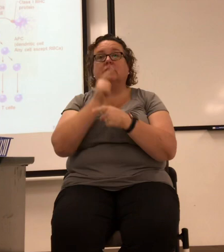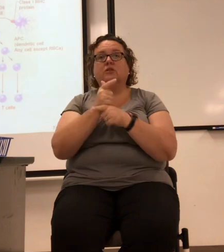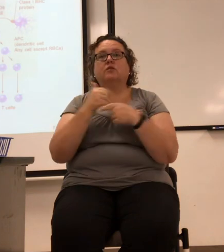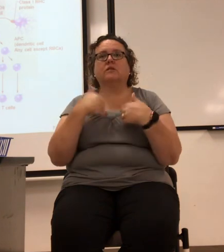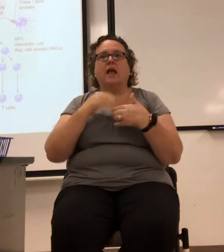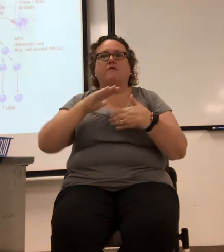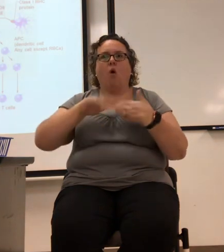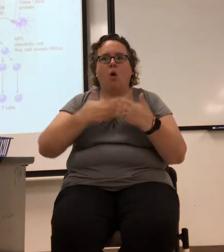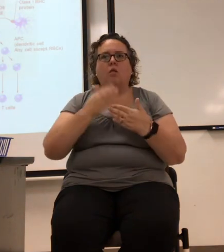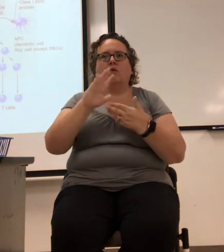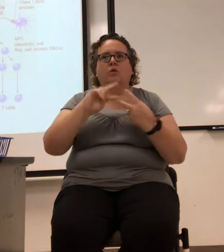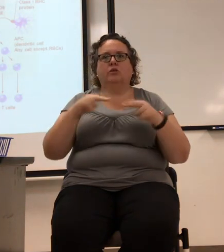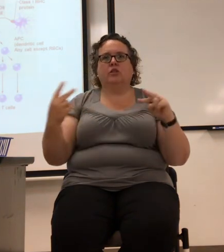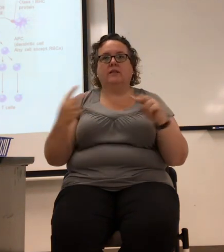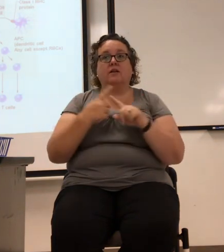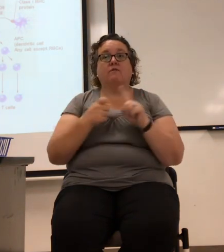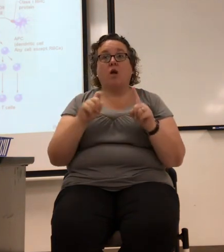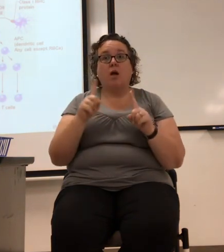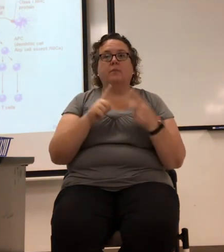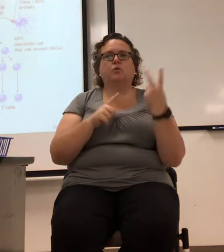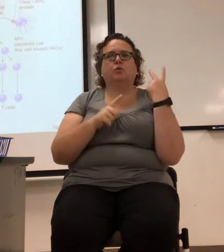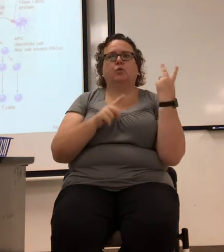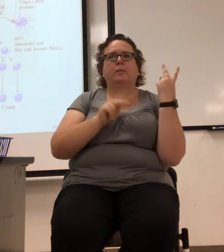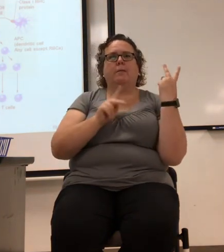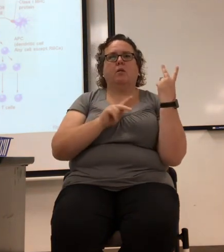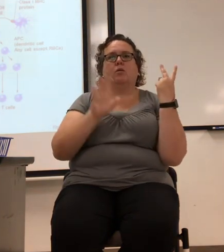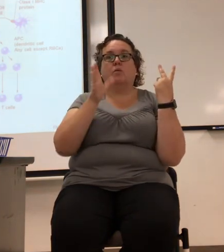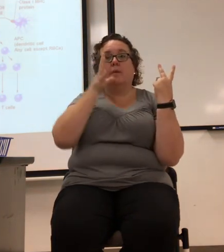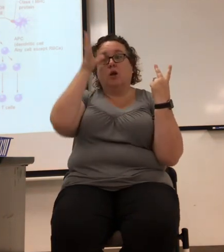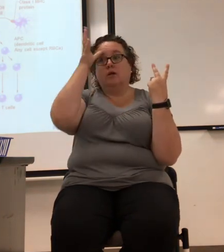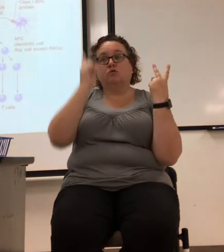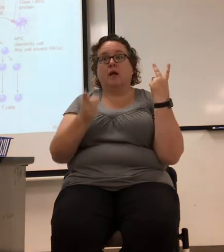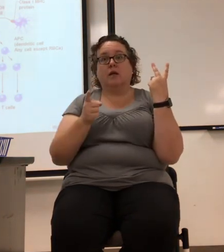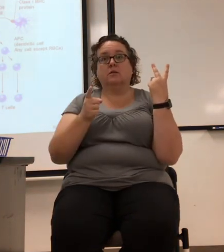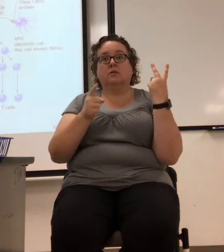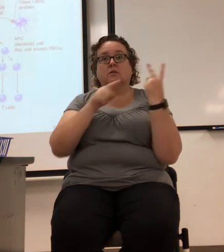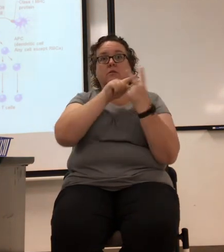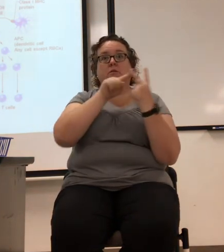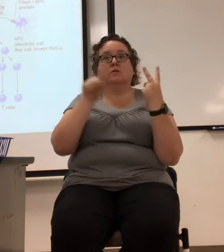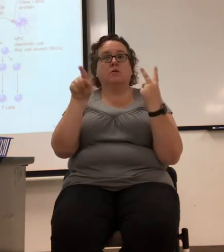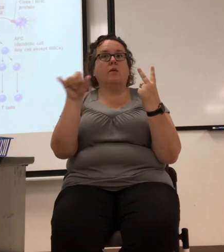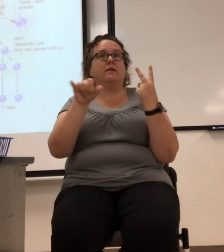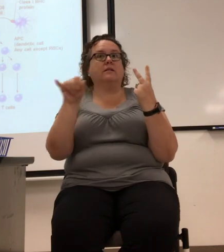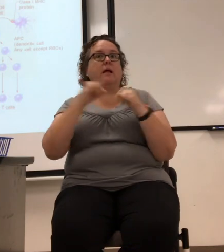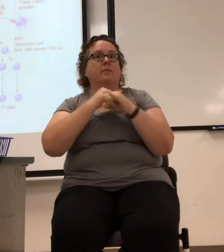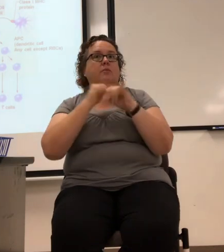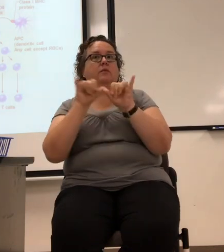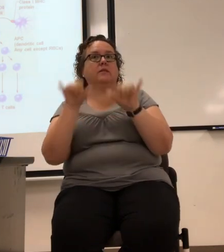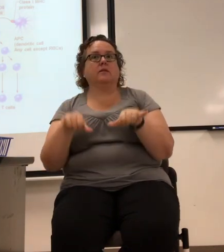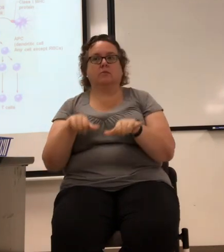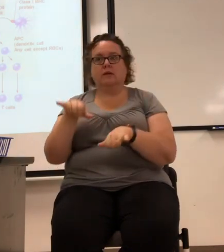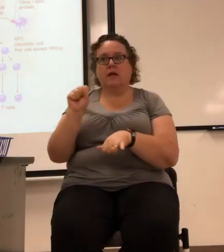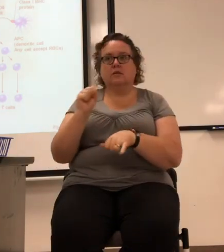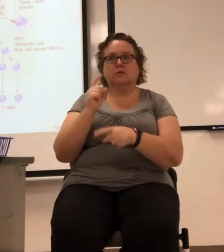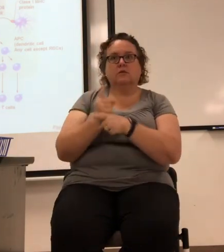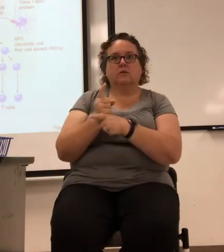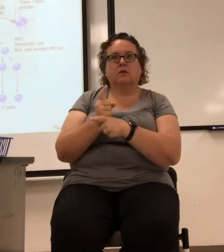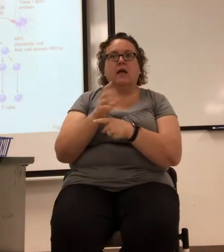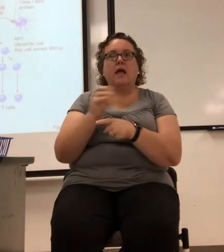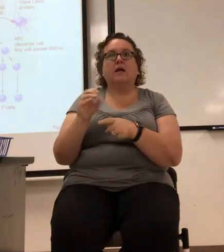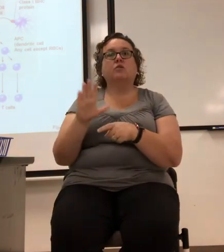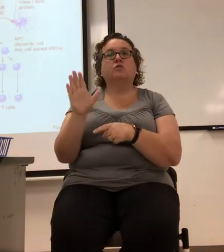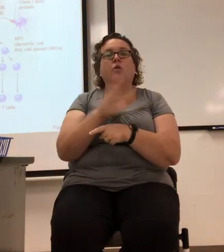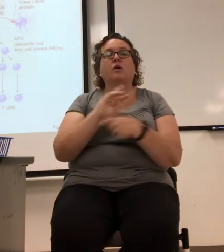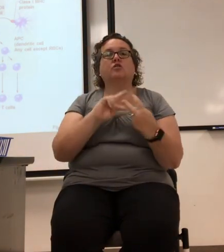genes are from two people, your parents, right? You have the same immune system. Yeah, you do, and you're